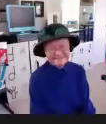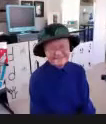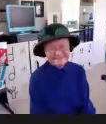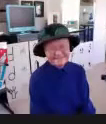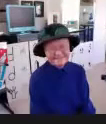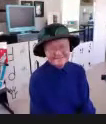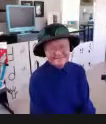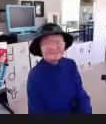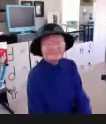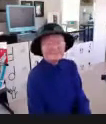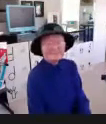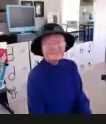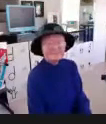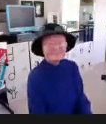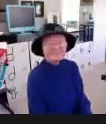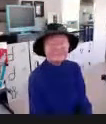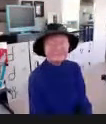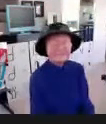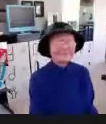Okay.